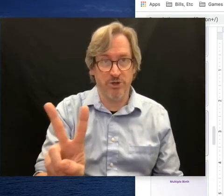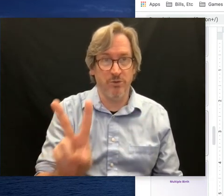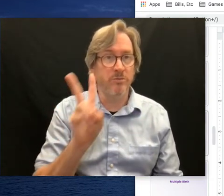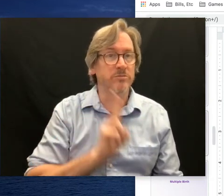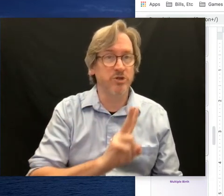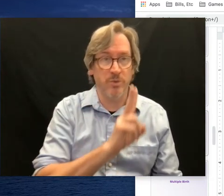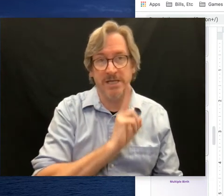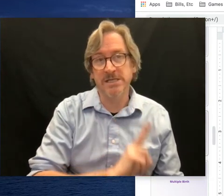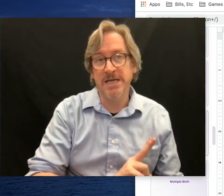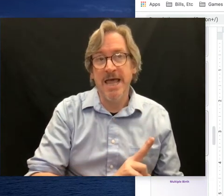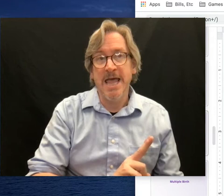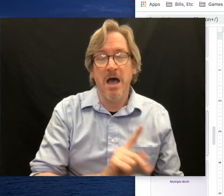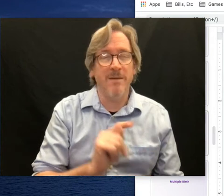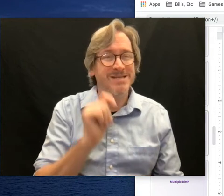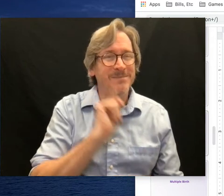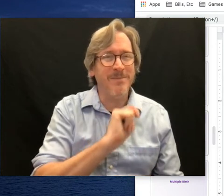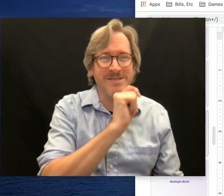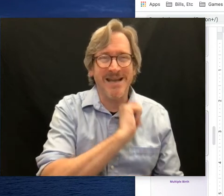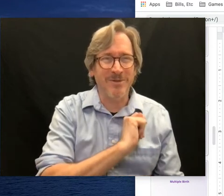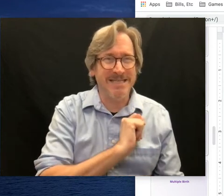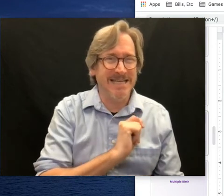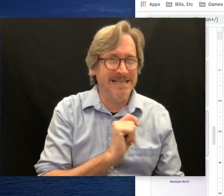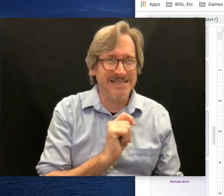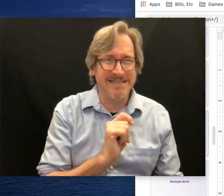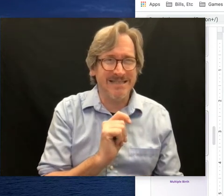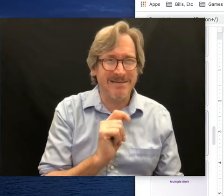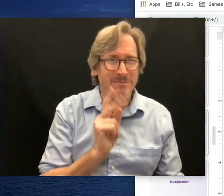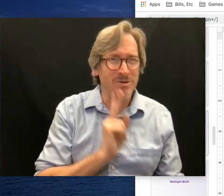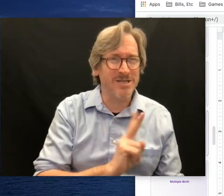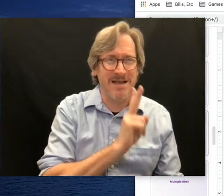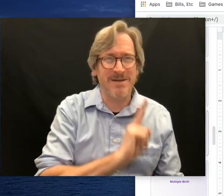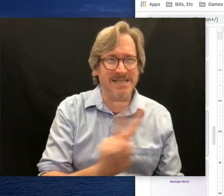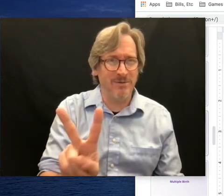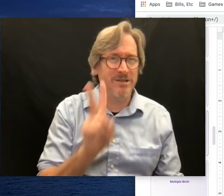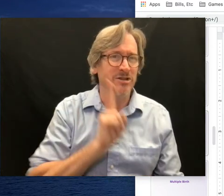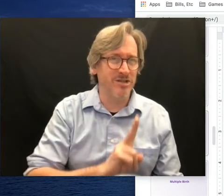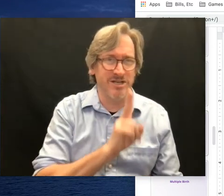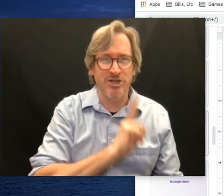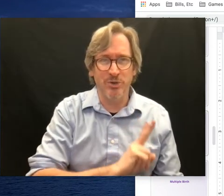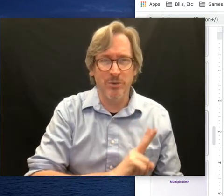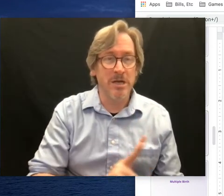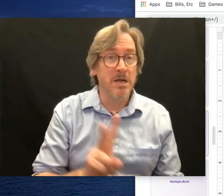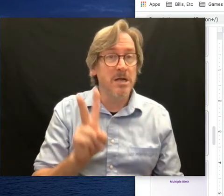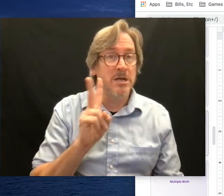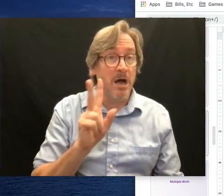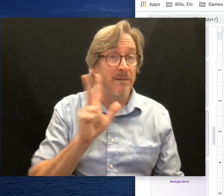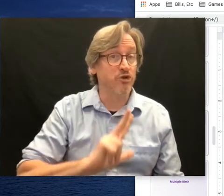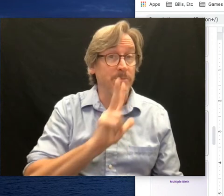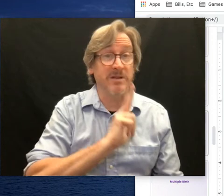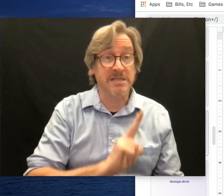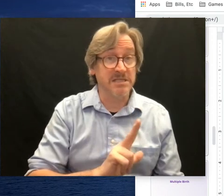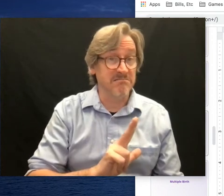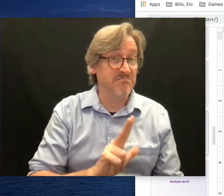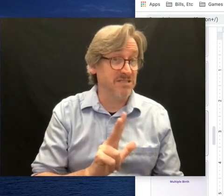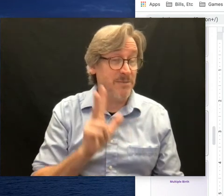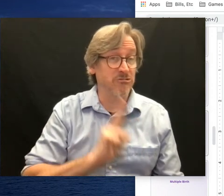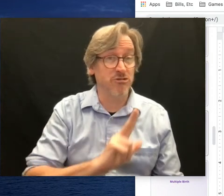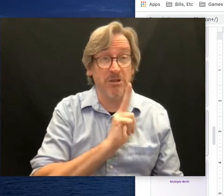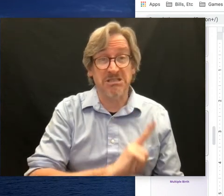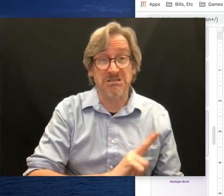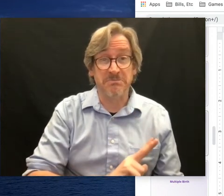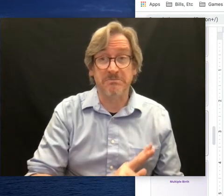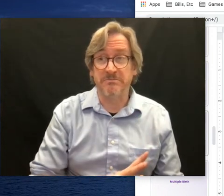so two twins. Some people sign it with T's. Most of the time I see with the two. Triplets, same